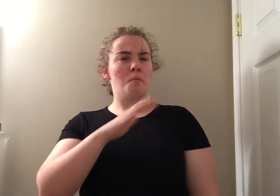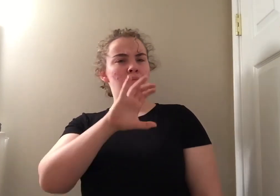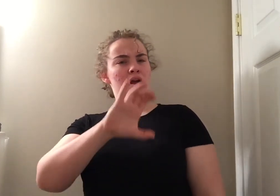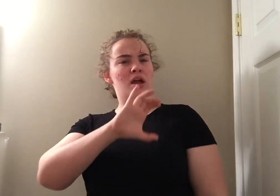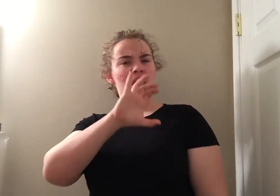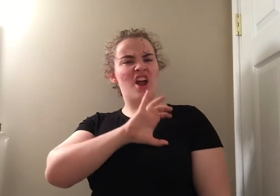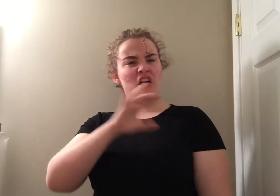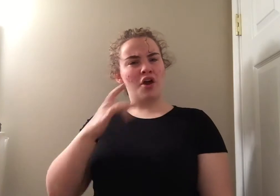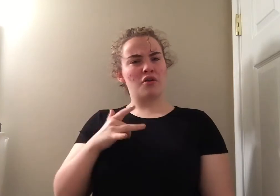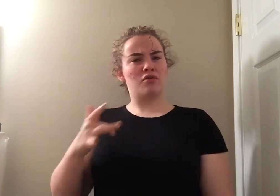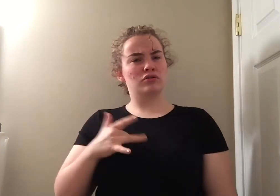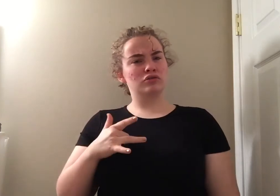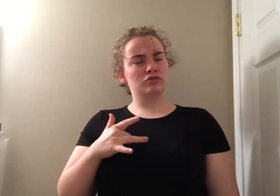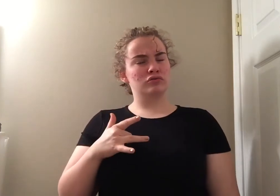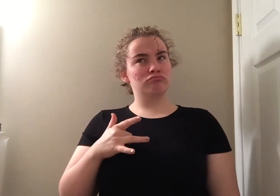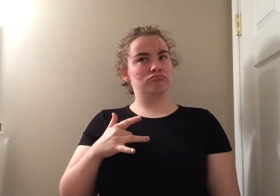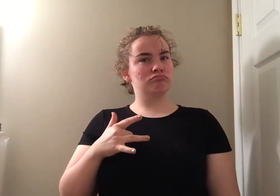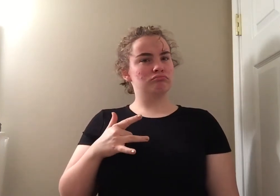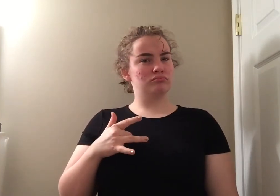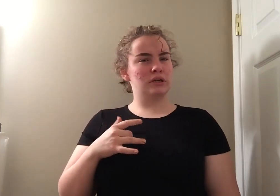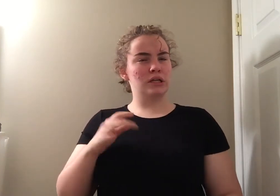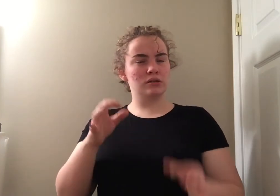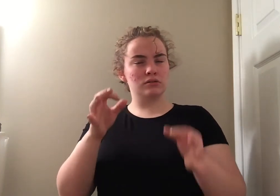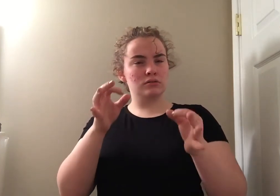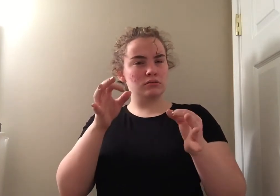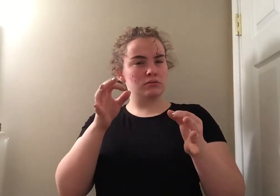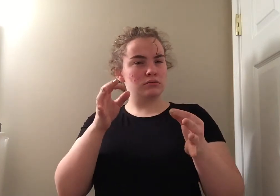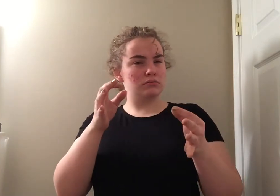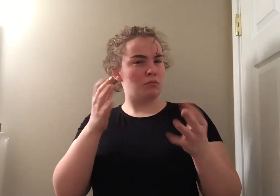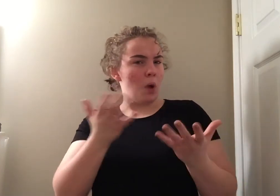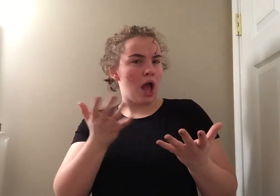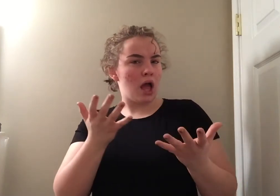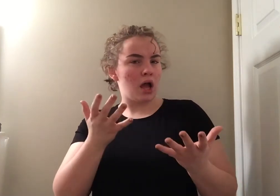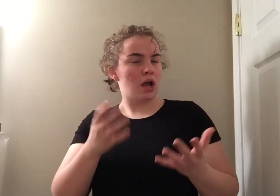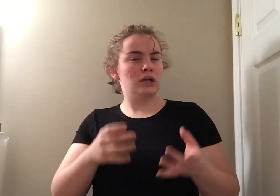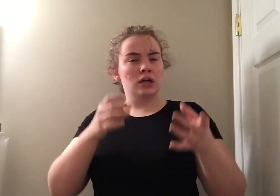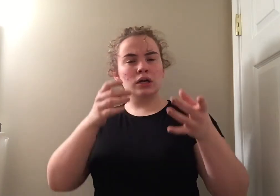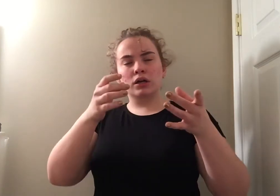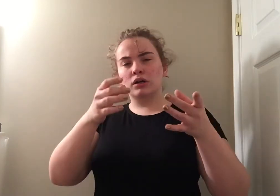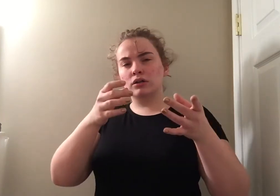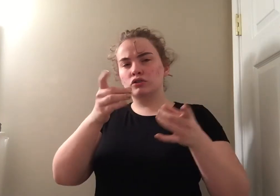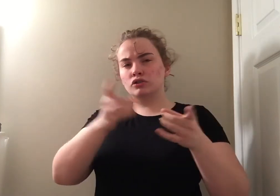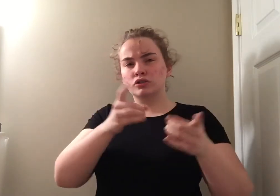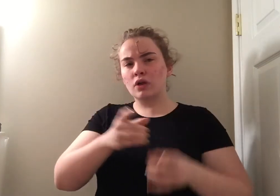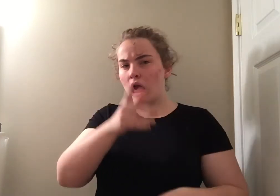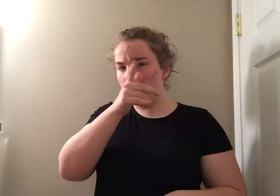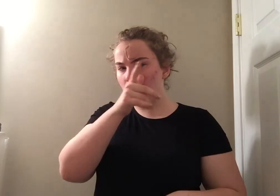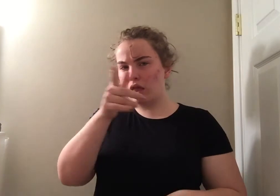describe Lily now? Because she doesn't seem to want him to be around still. Mackenzie, what do you think?